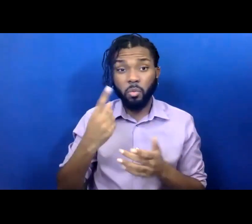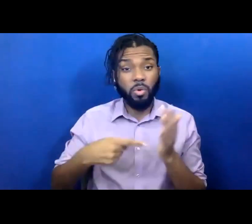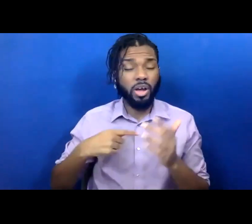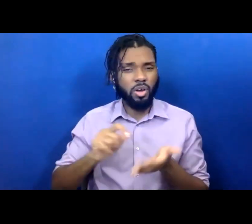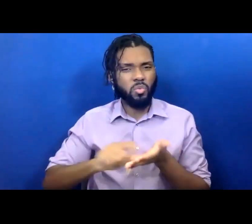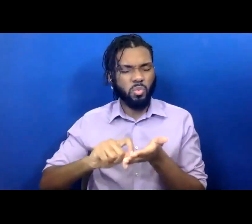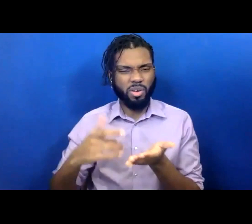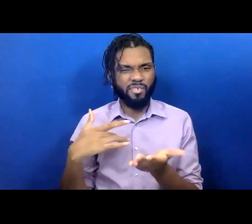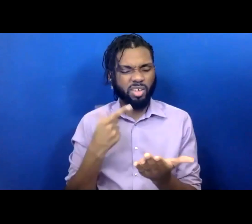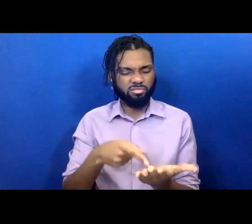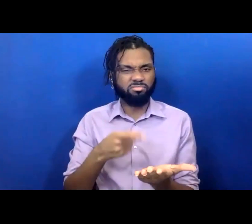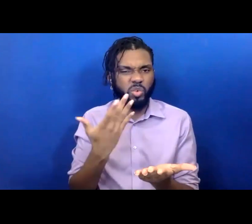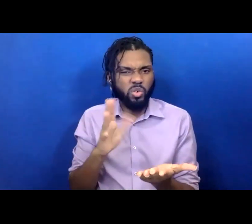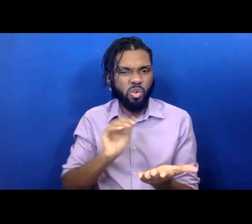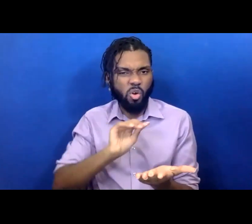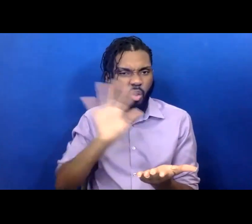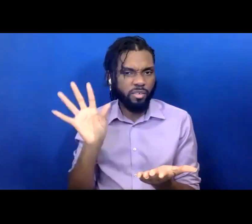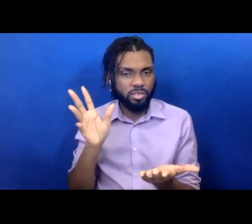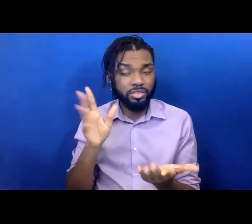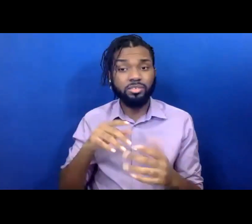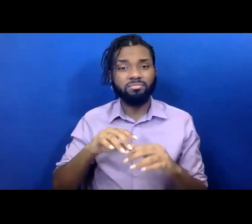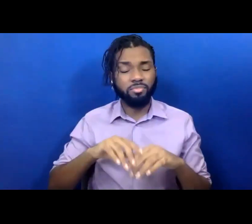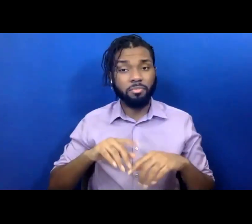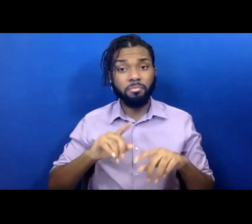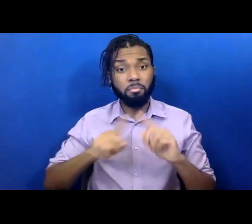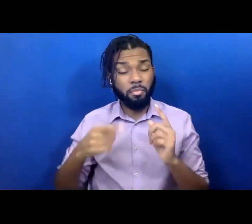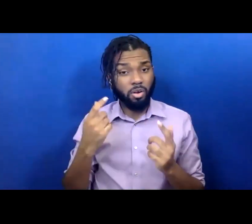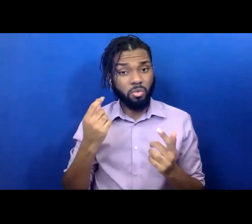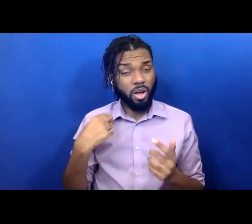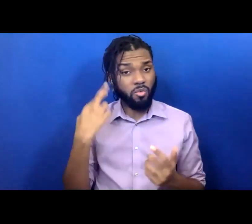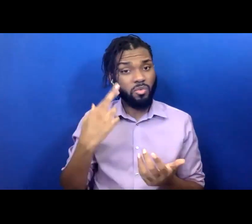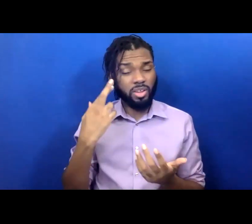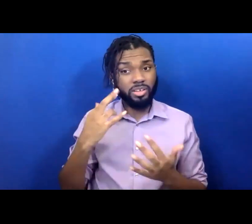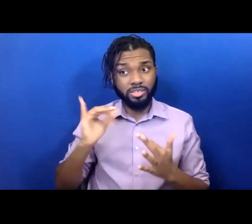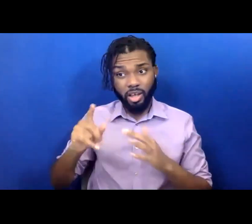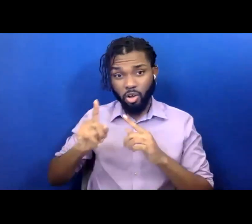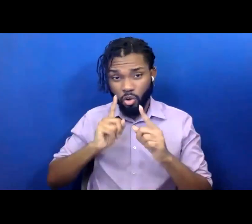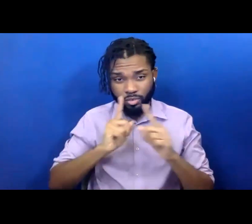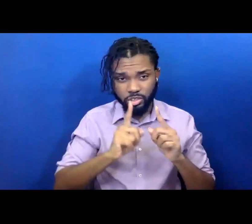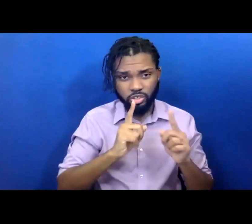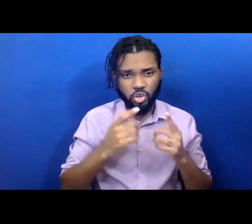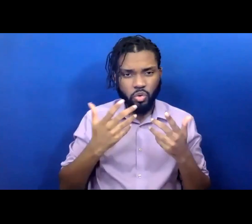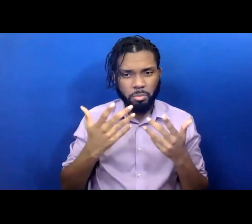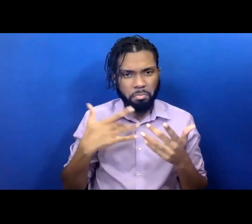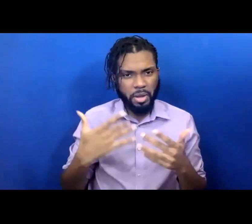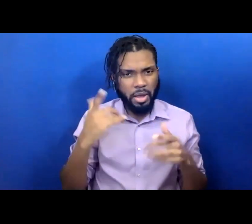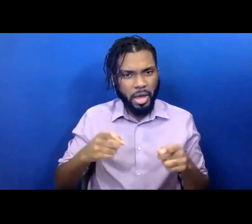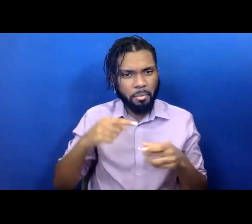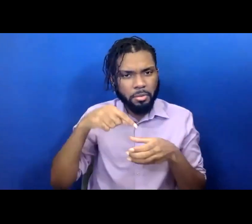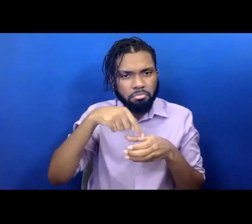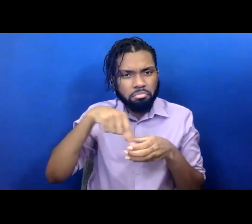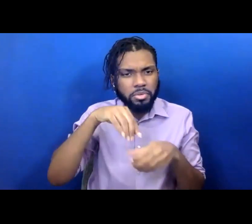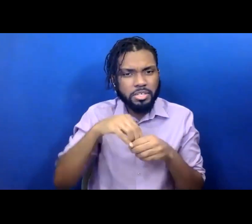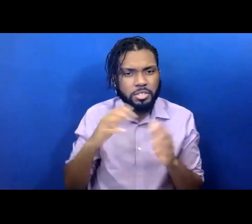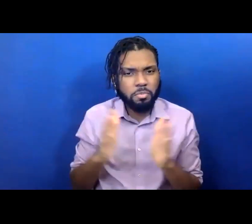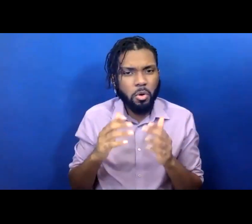too obvious. But then I came to realize that those conversations are happening in very small settings. So they are